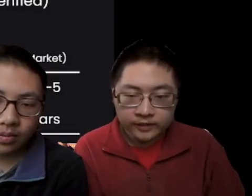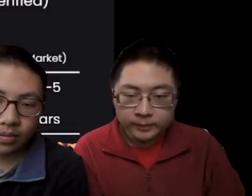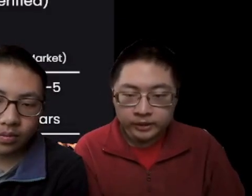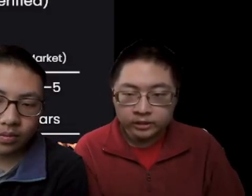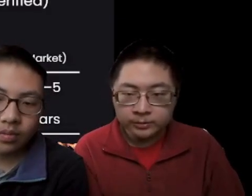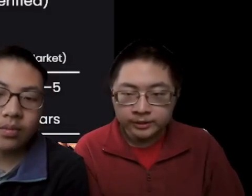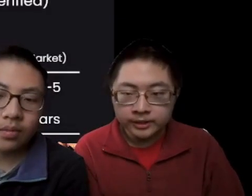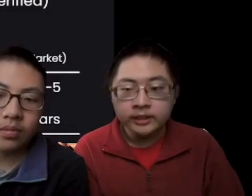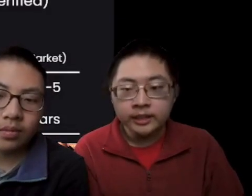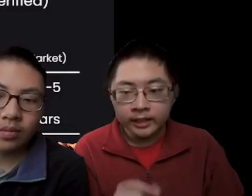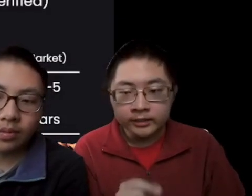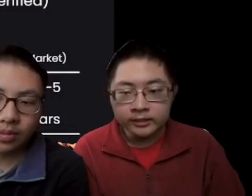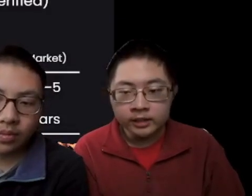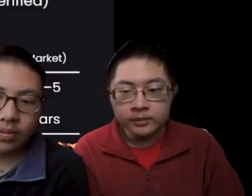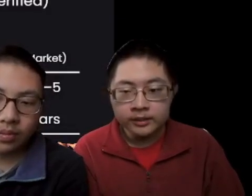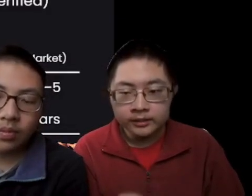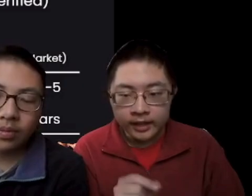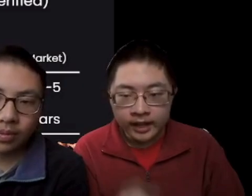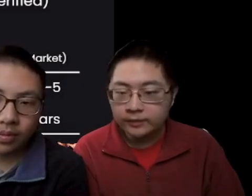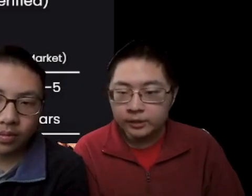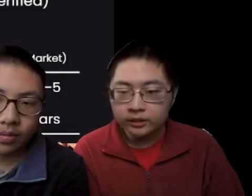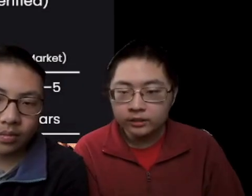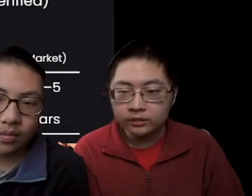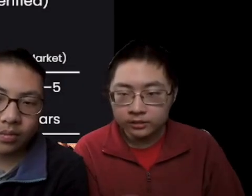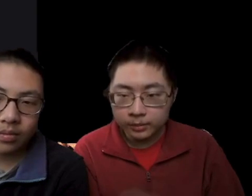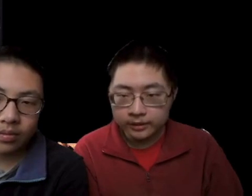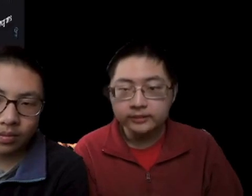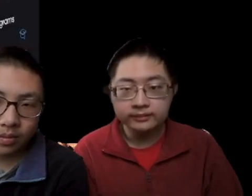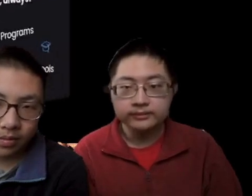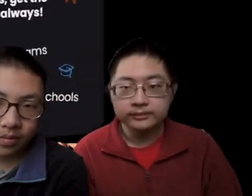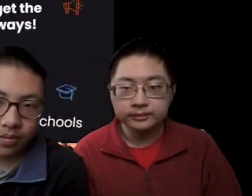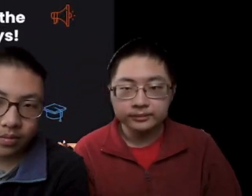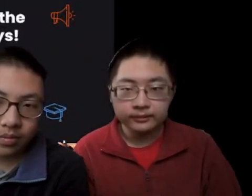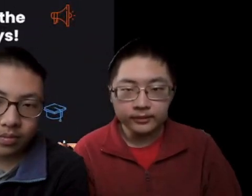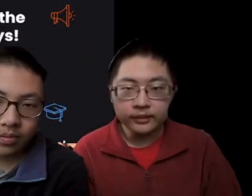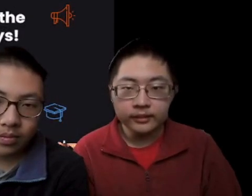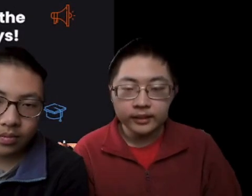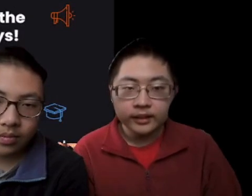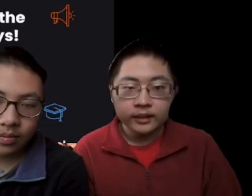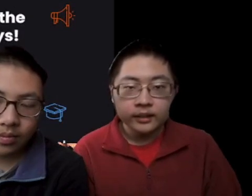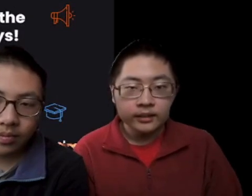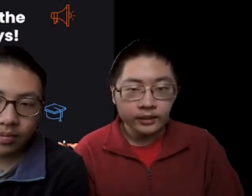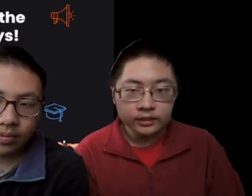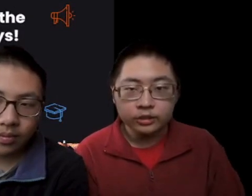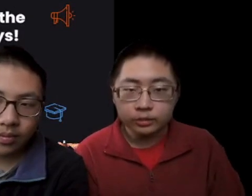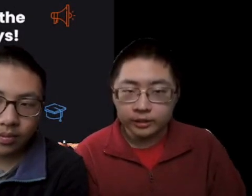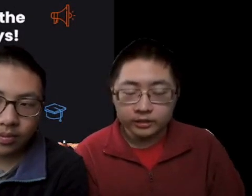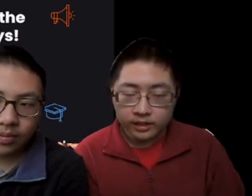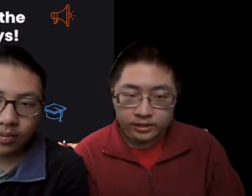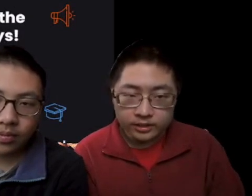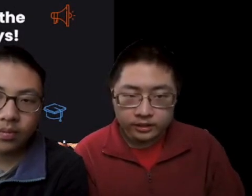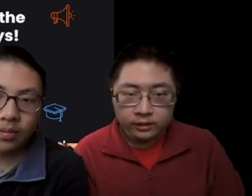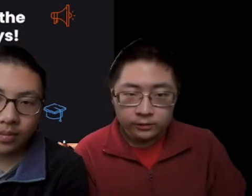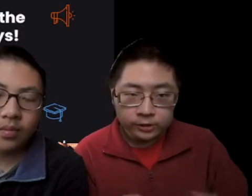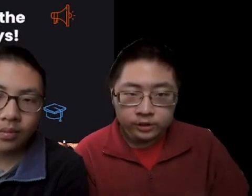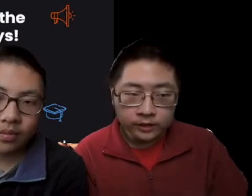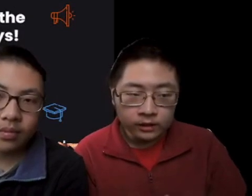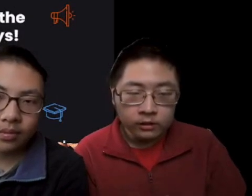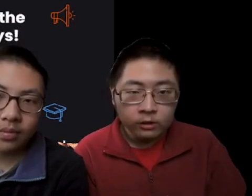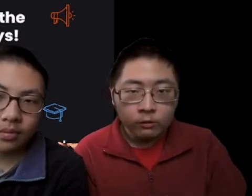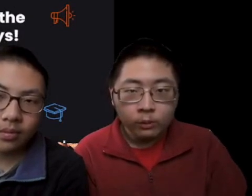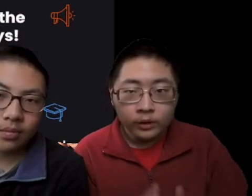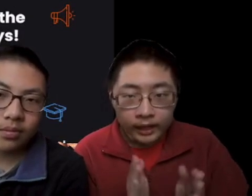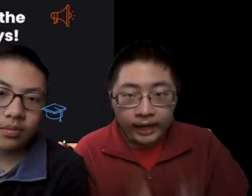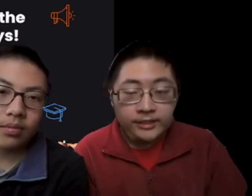is $35 million per year, and SOM is $500,000 per year. Here is our go-to-market strategy. First of